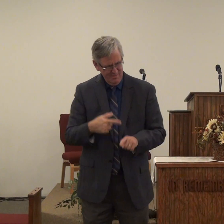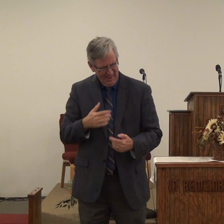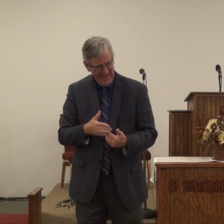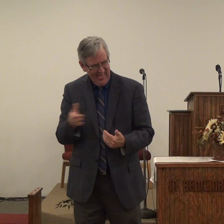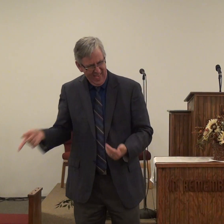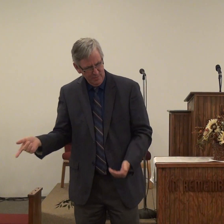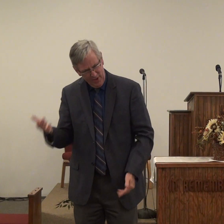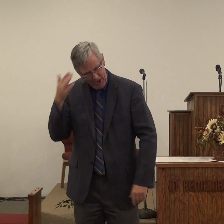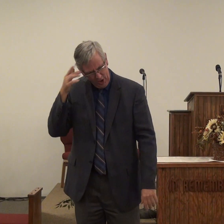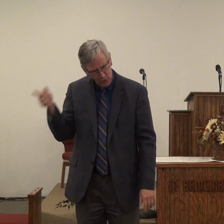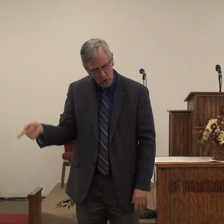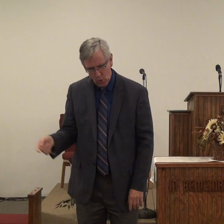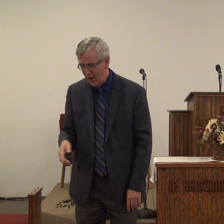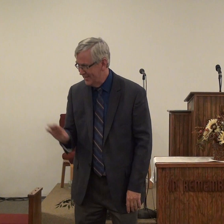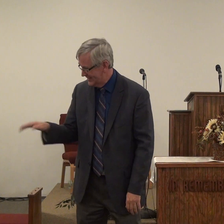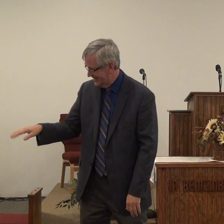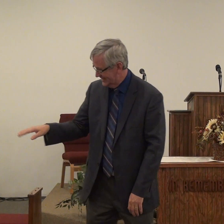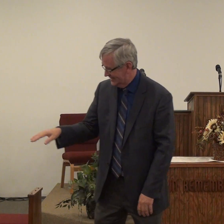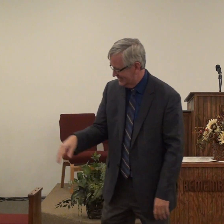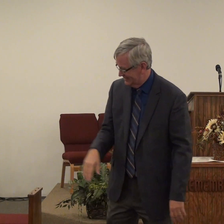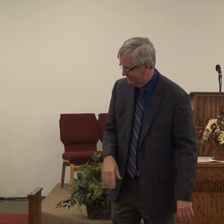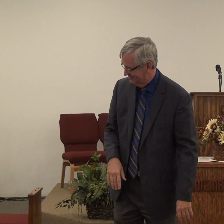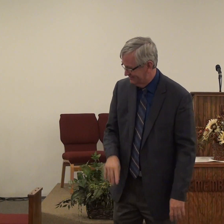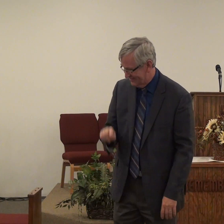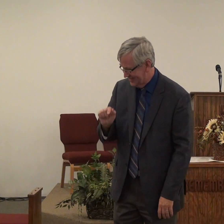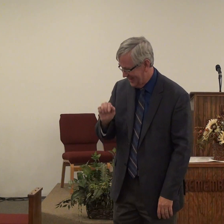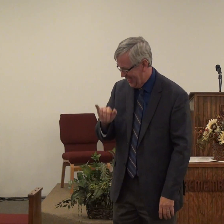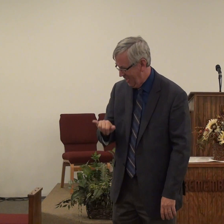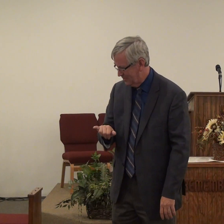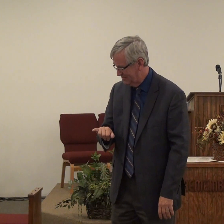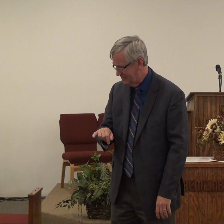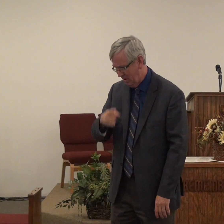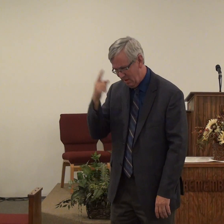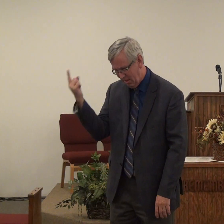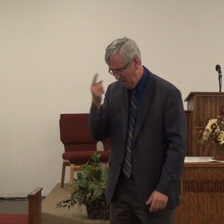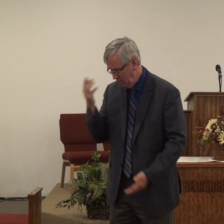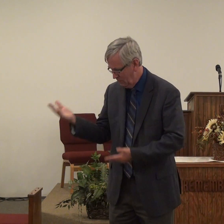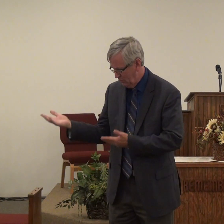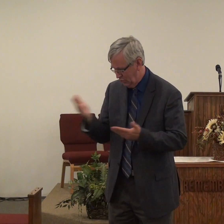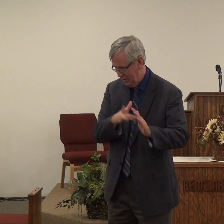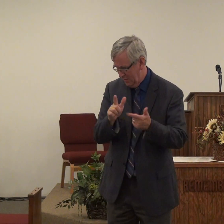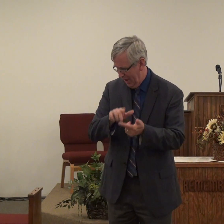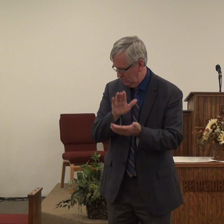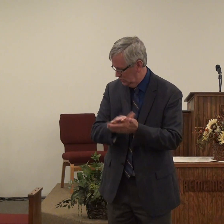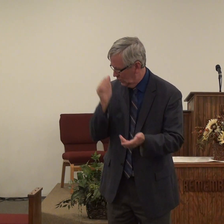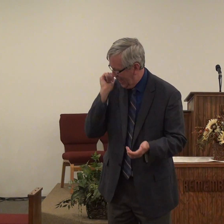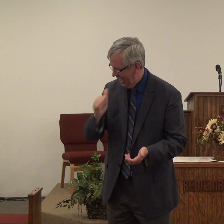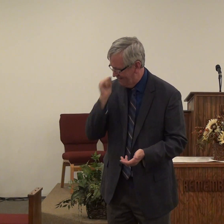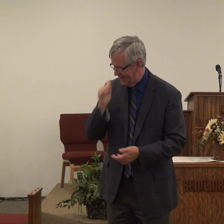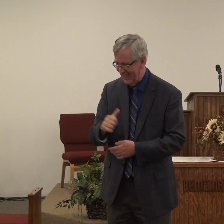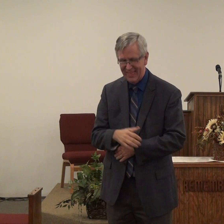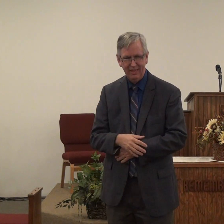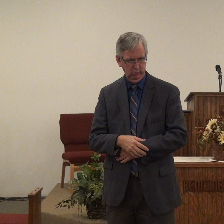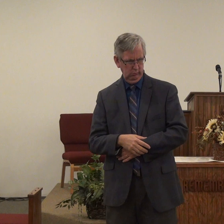that died a few weeks ago? And I said, yes, she was my neighbor and my friend. And she said, Tammy always brought her Bible to school every